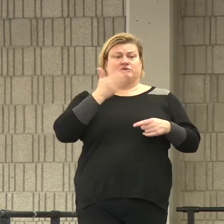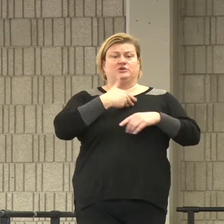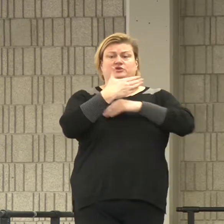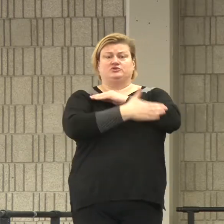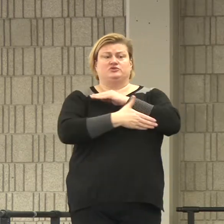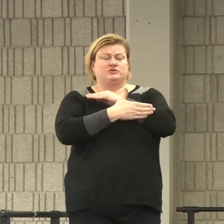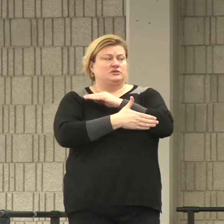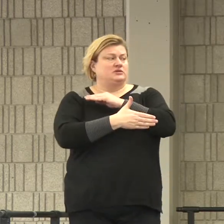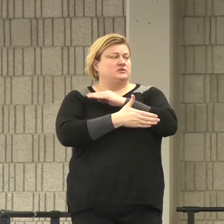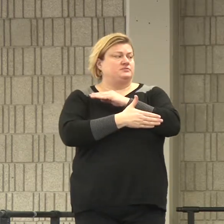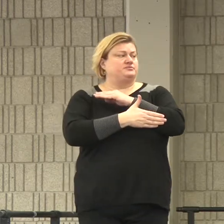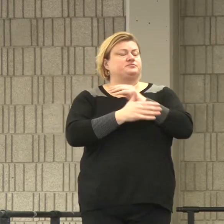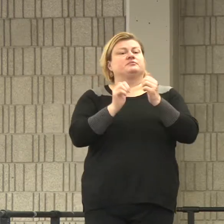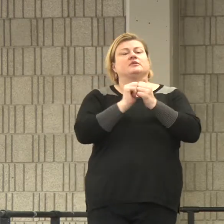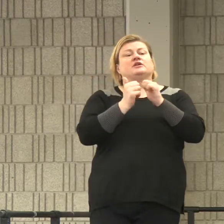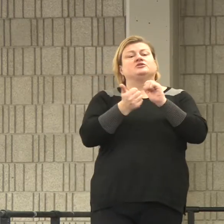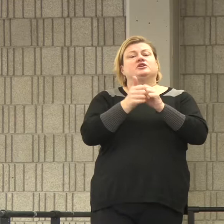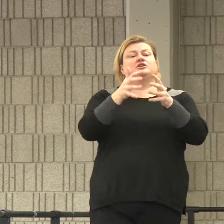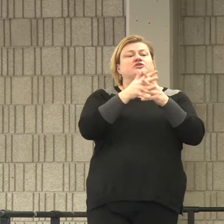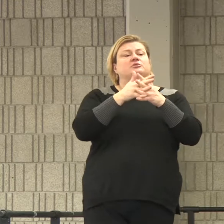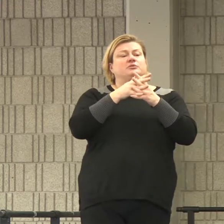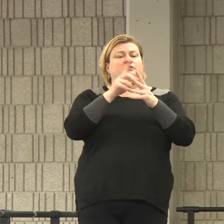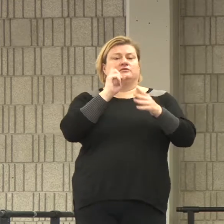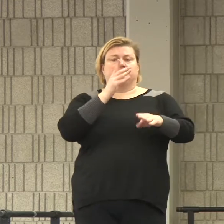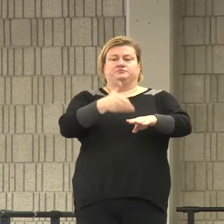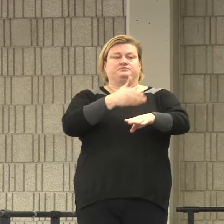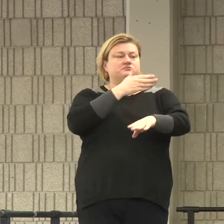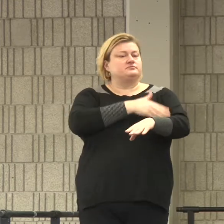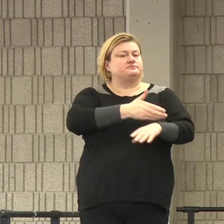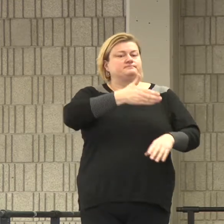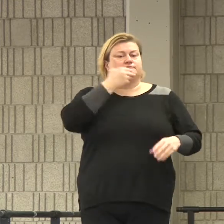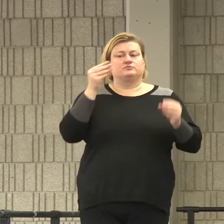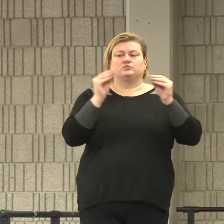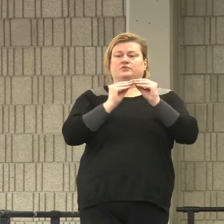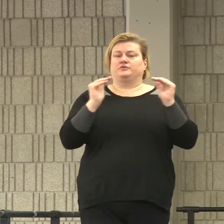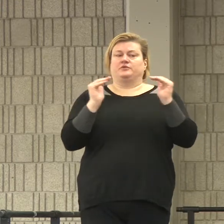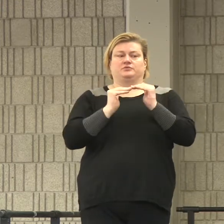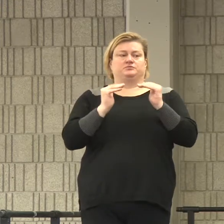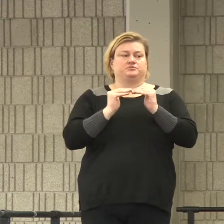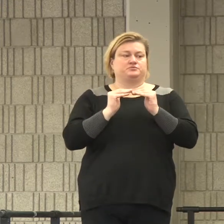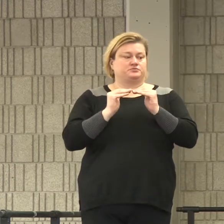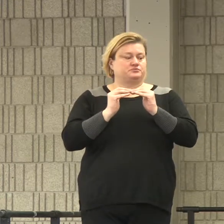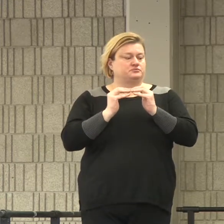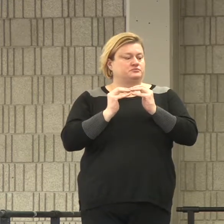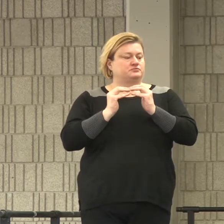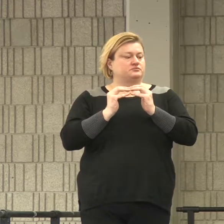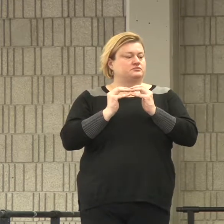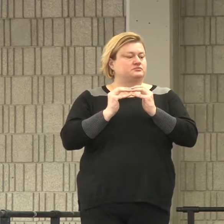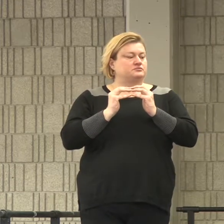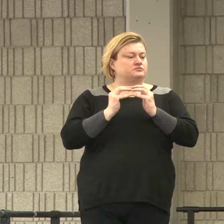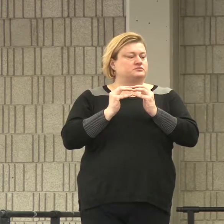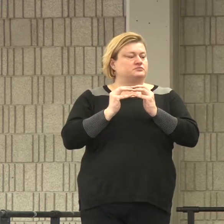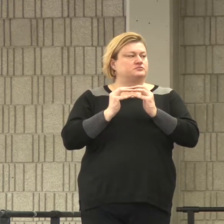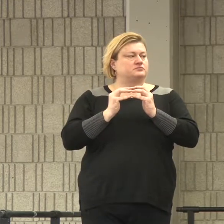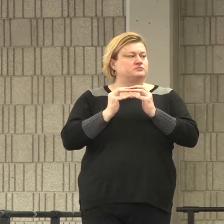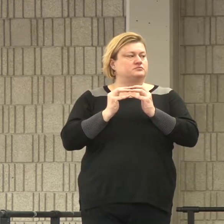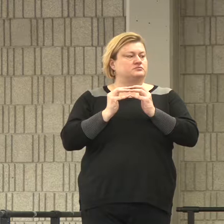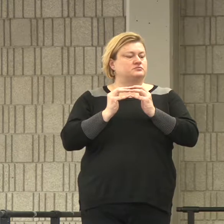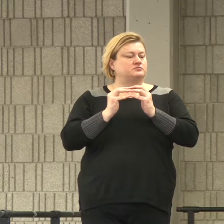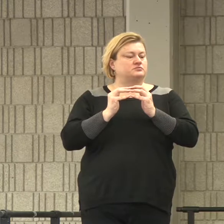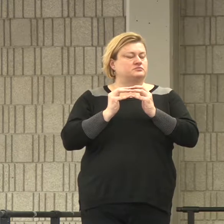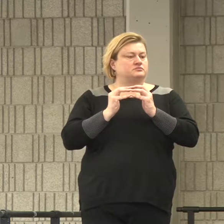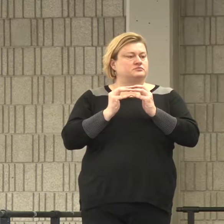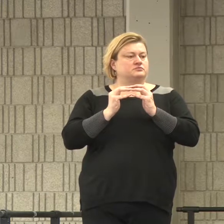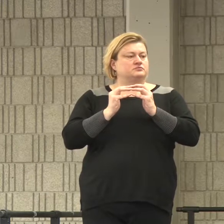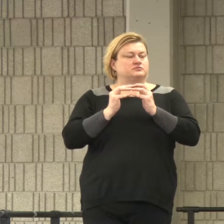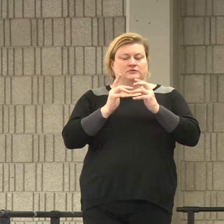country and changed America for the much better, much fairer, I kind of